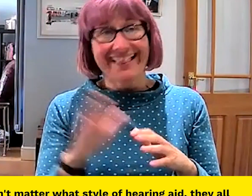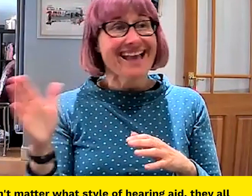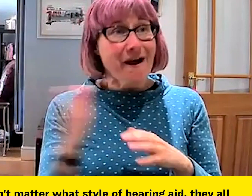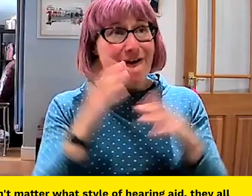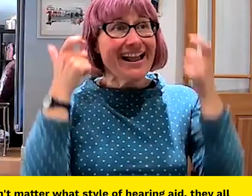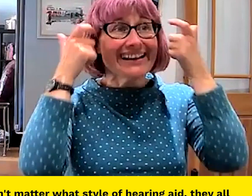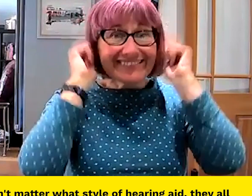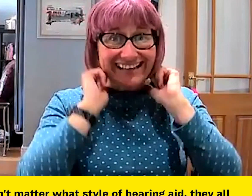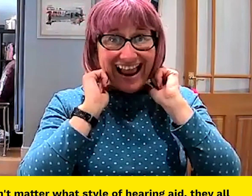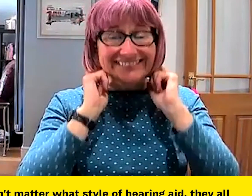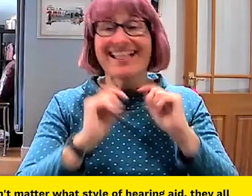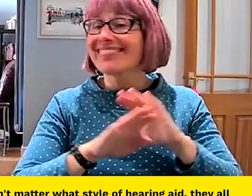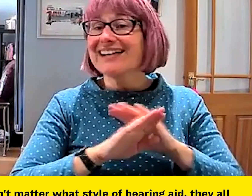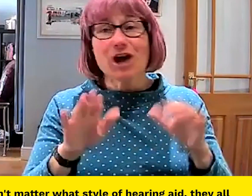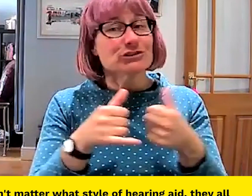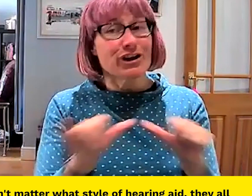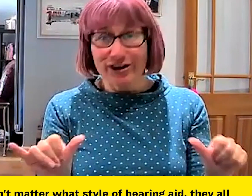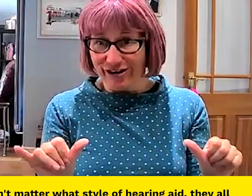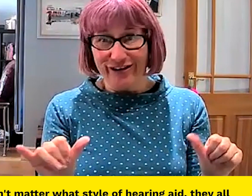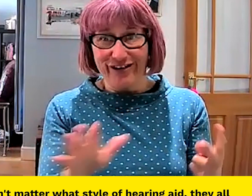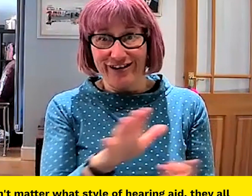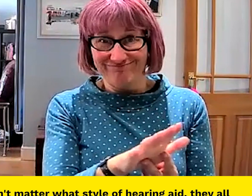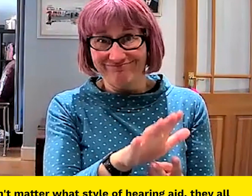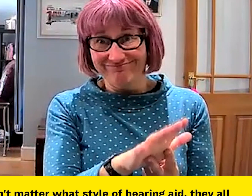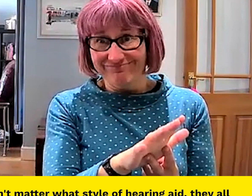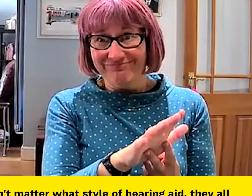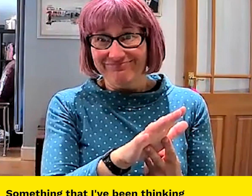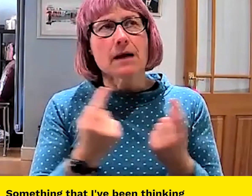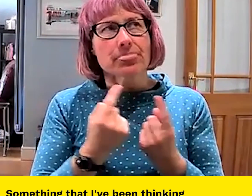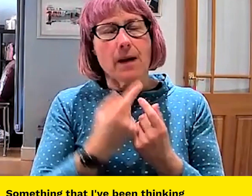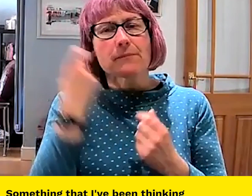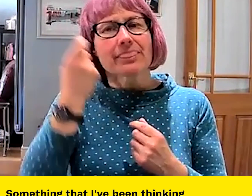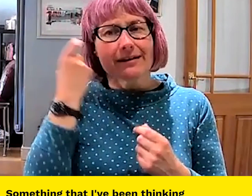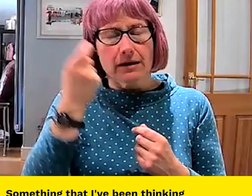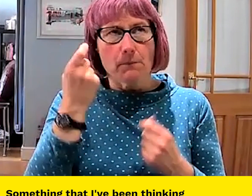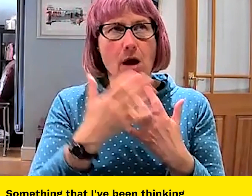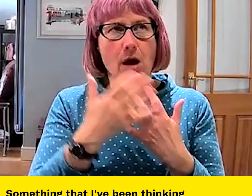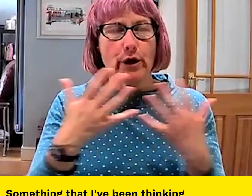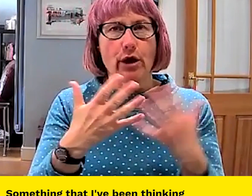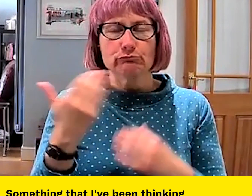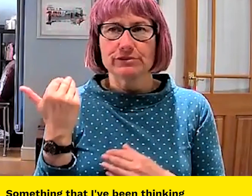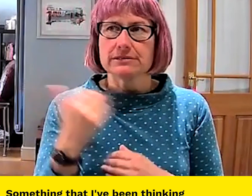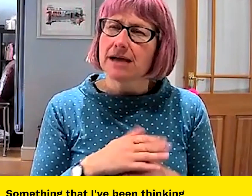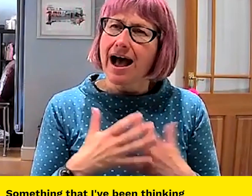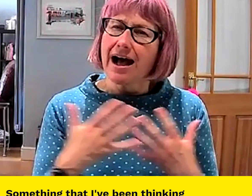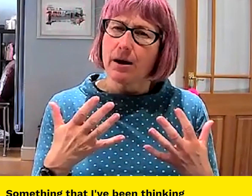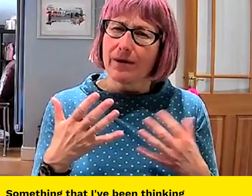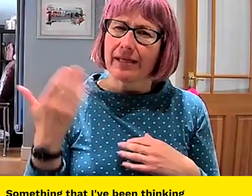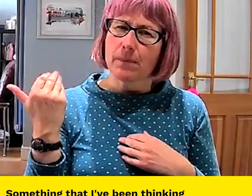aid, but they don't solve everything. Something that I've been thinking about a lot recently is